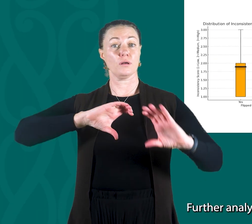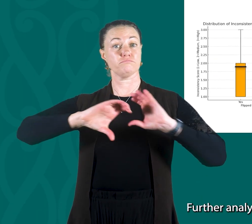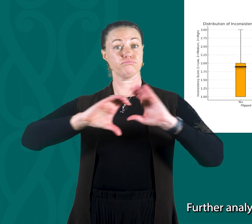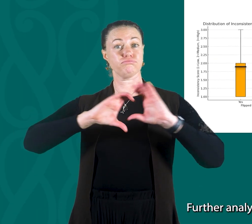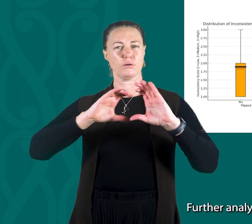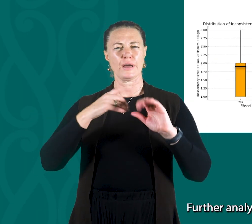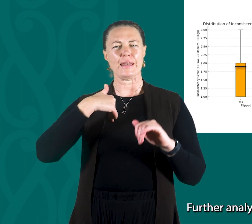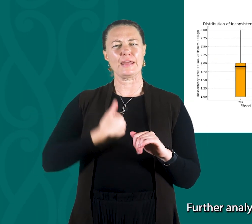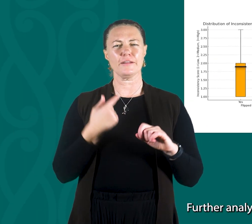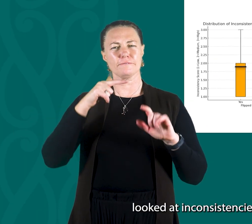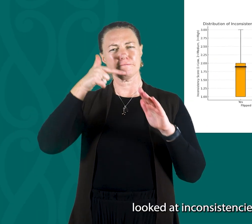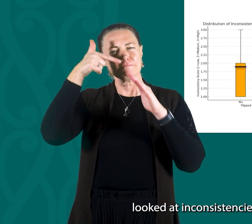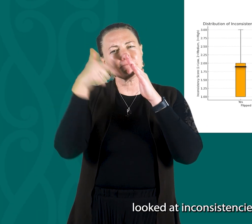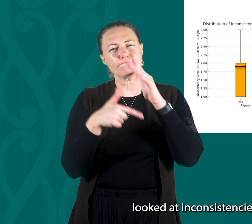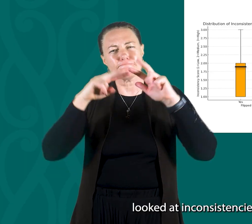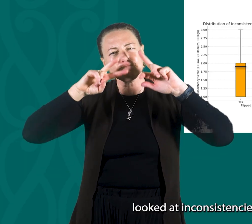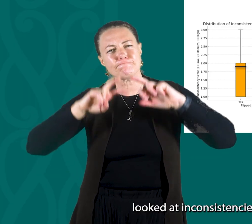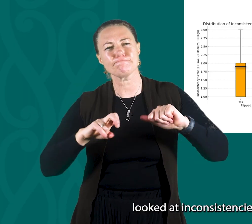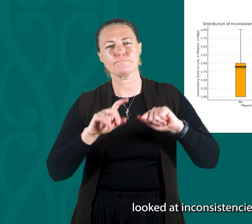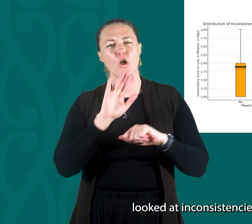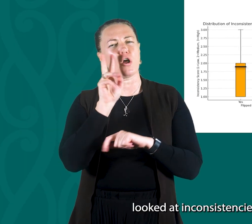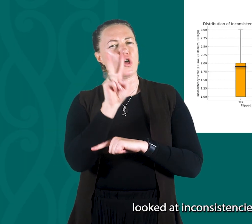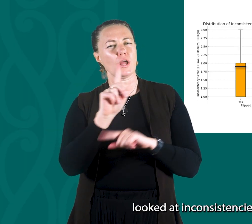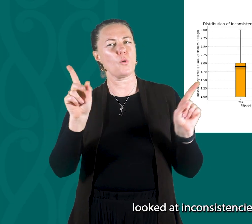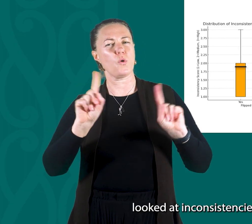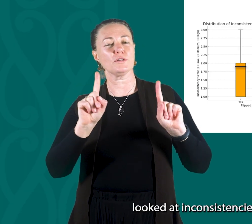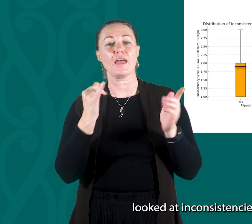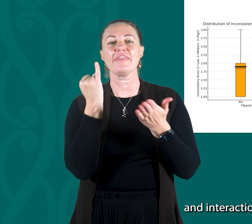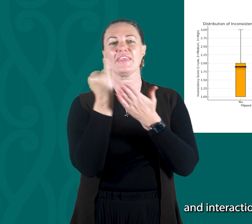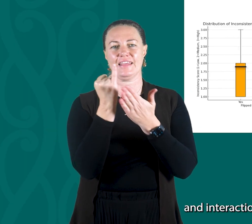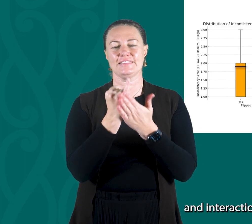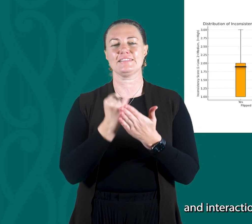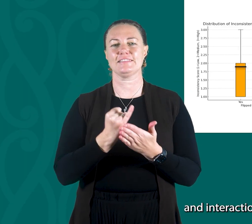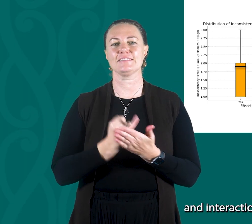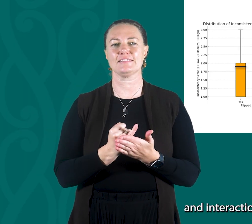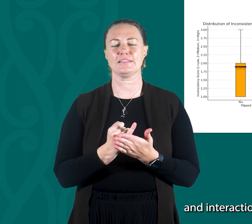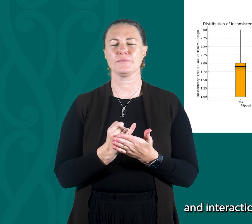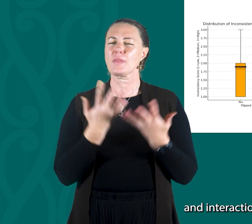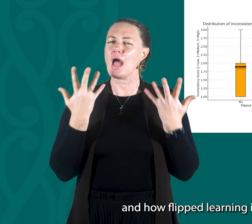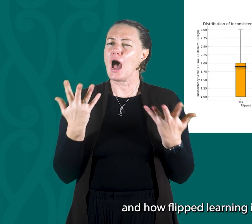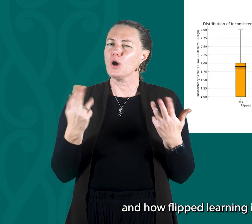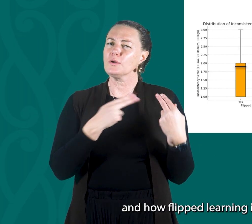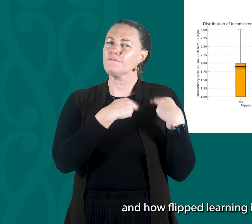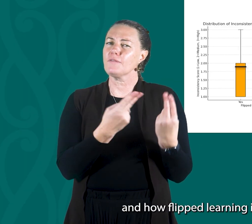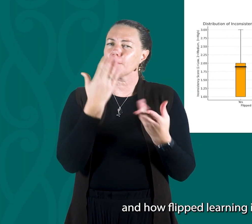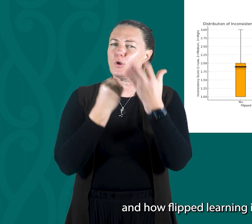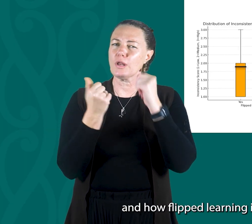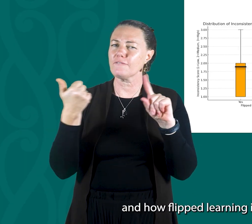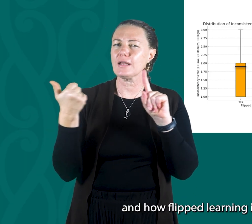Further analysis looked at inconsistencies in discourse and interactions, and how flipped learning